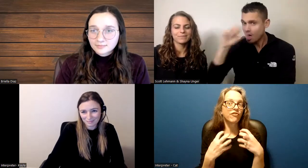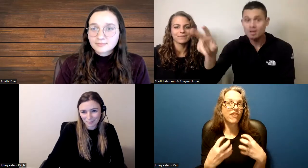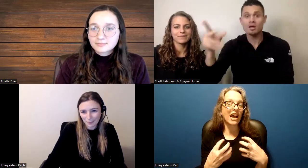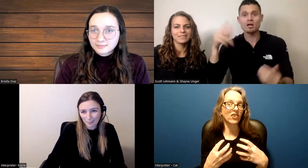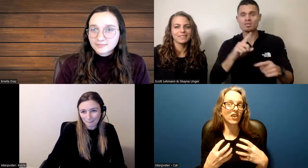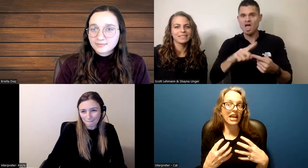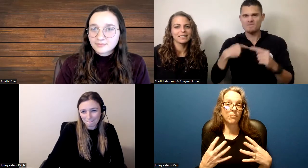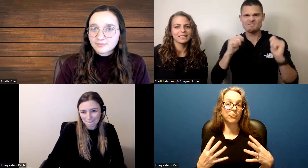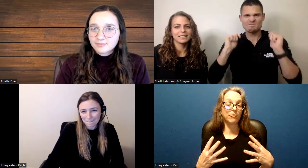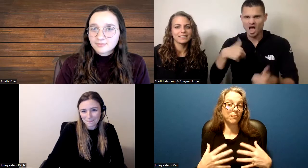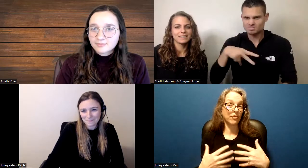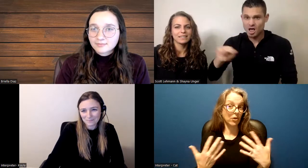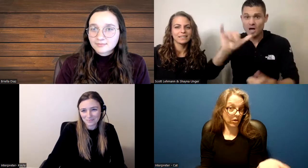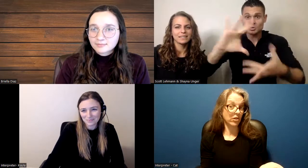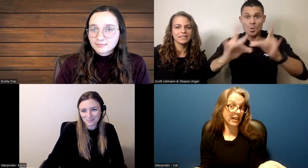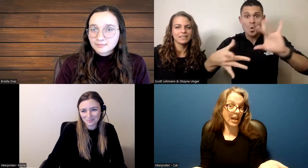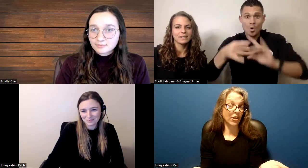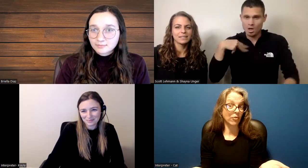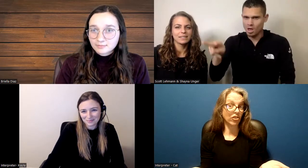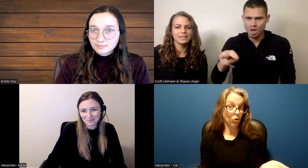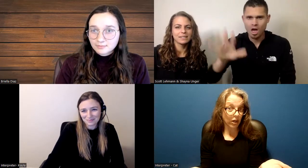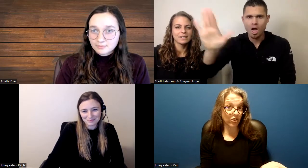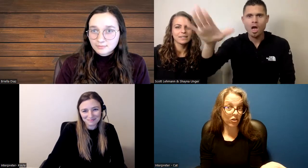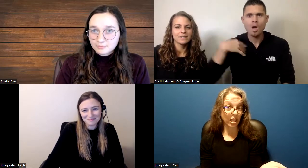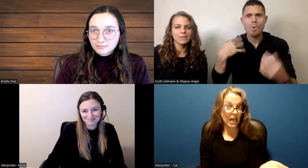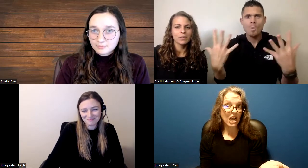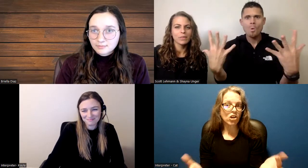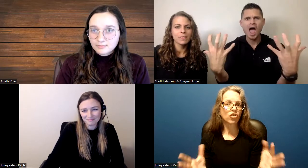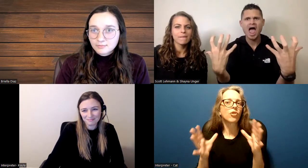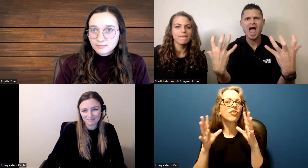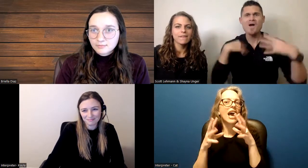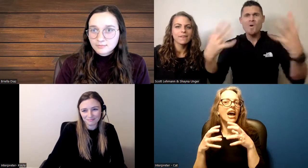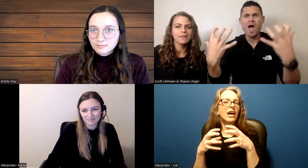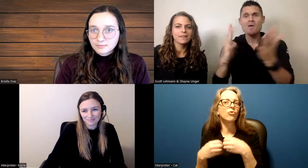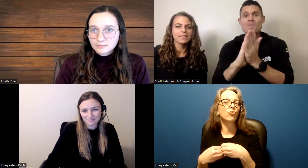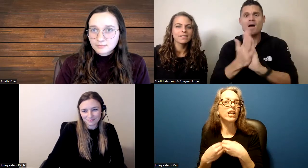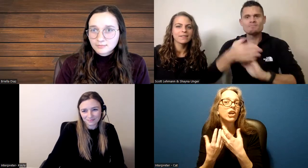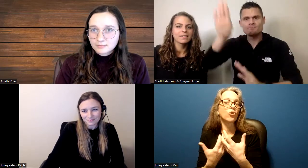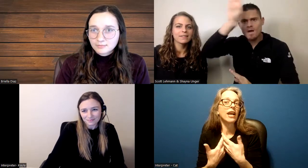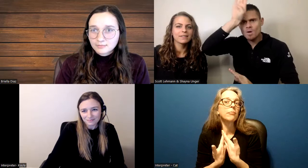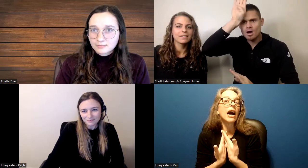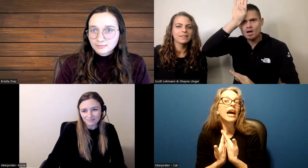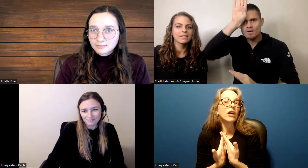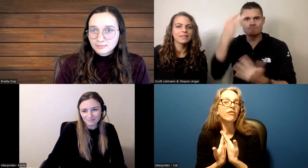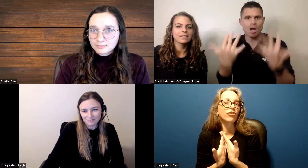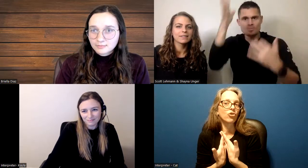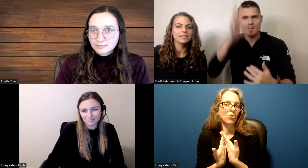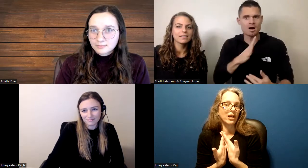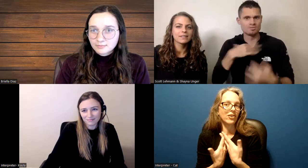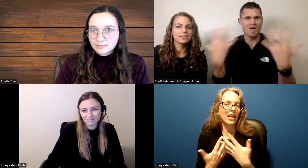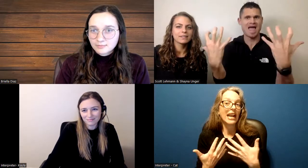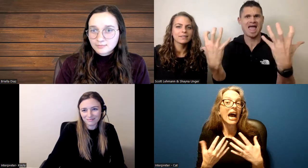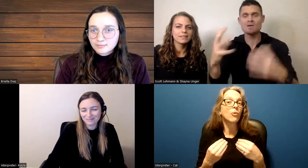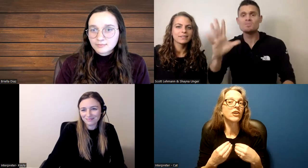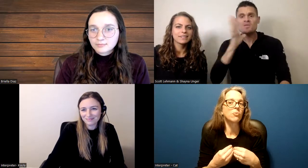just fascinating. That's how they read stories to me. So that really created my love for